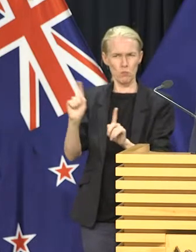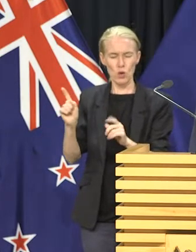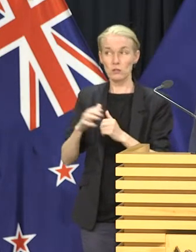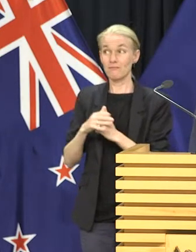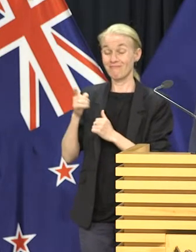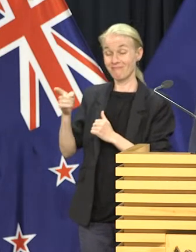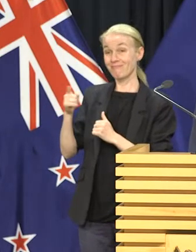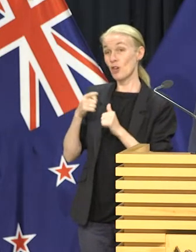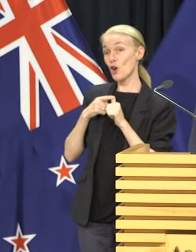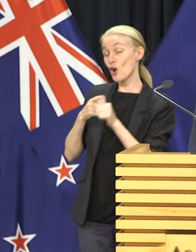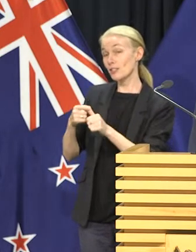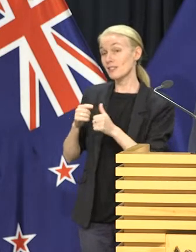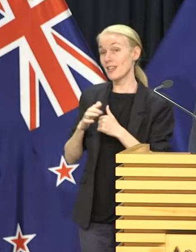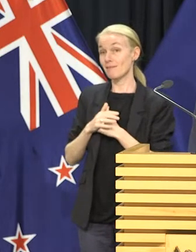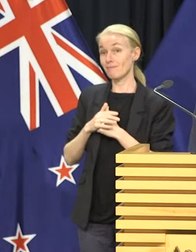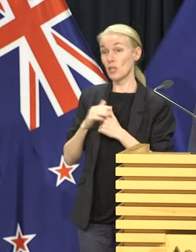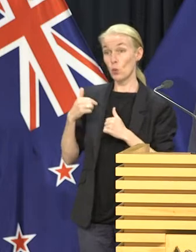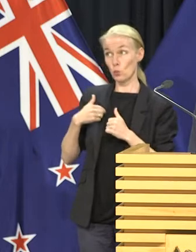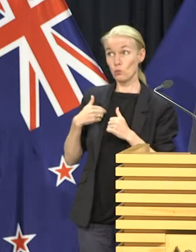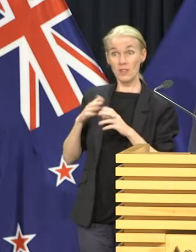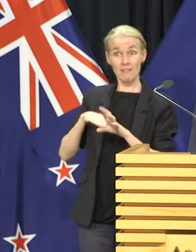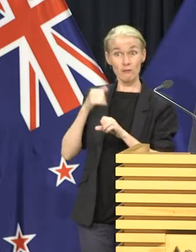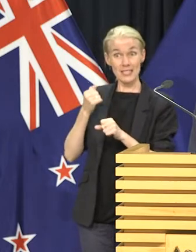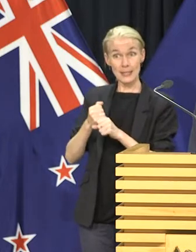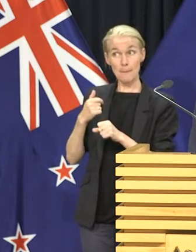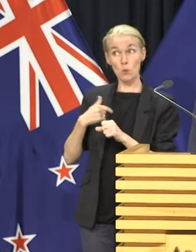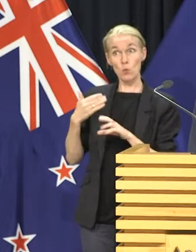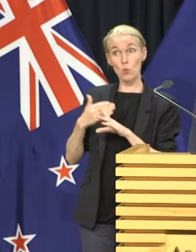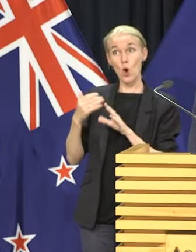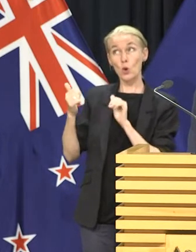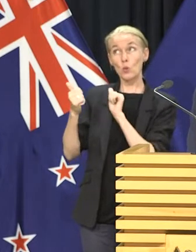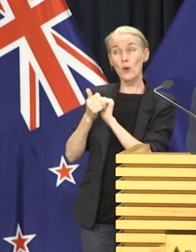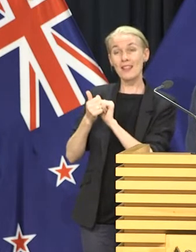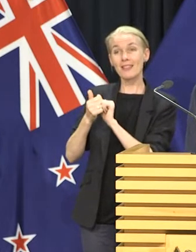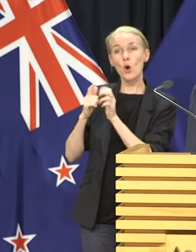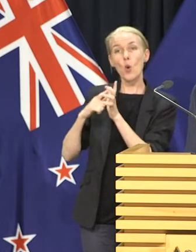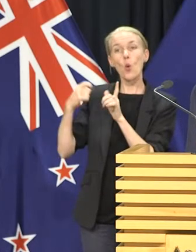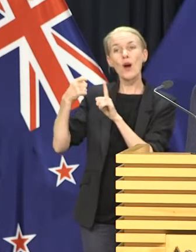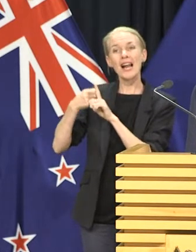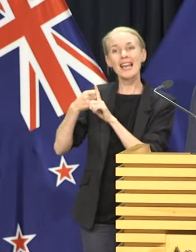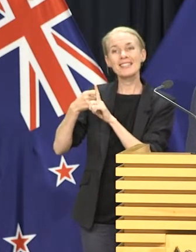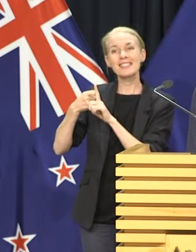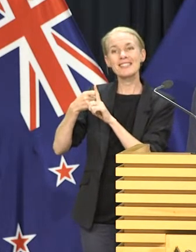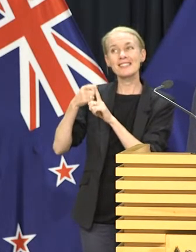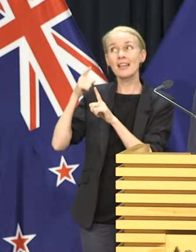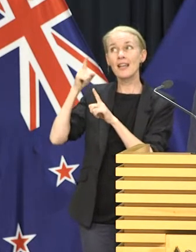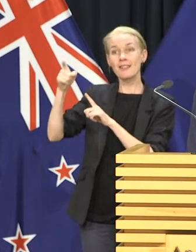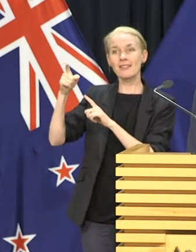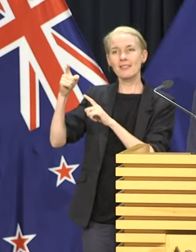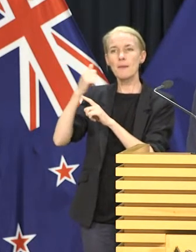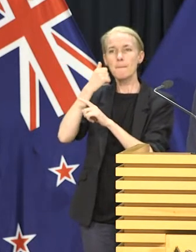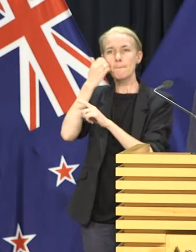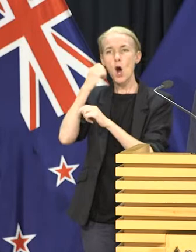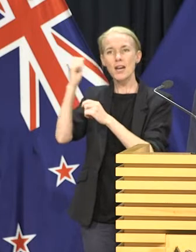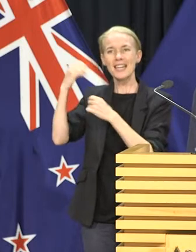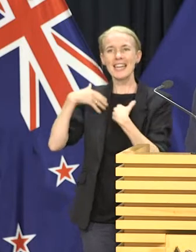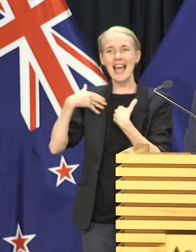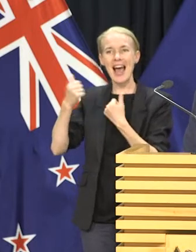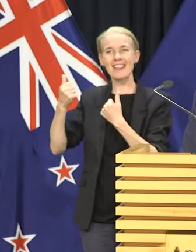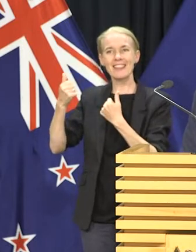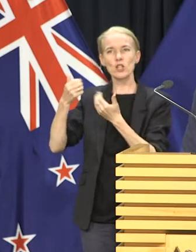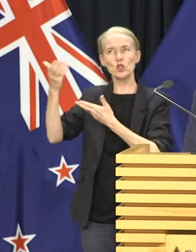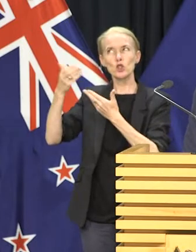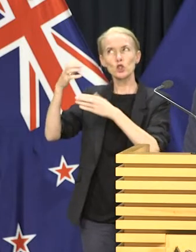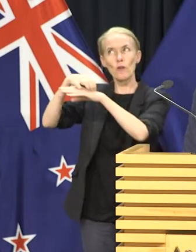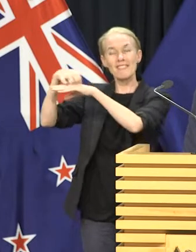Māori health providers. The ones in Tāmaki Makaurau, for example, have different needs to those who I visited in Kaitaia and Kaikohe